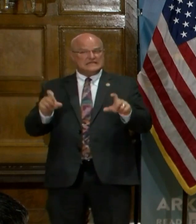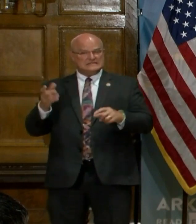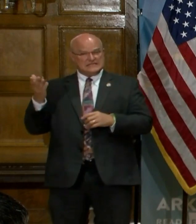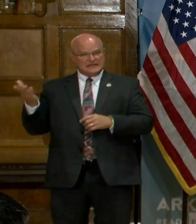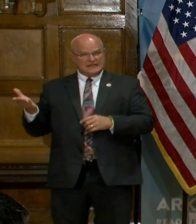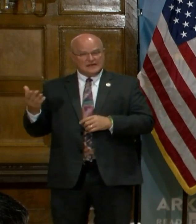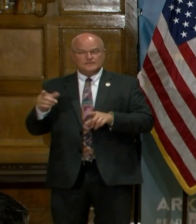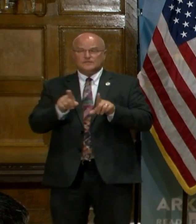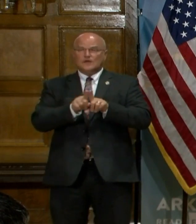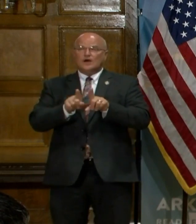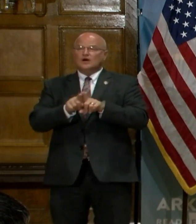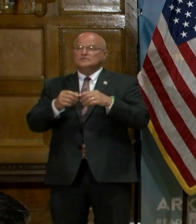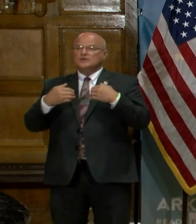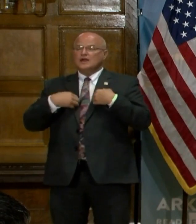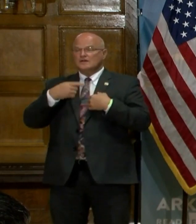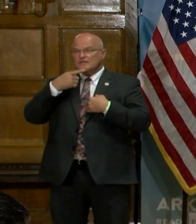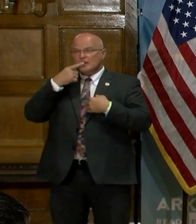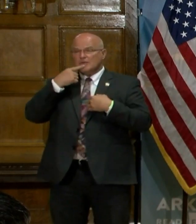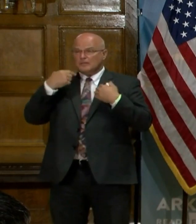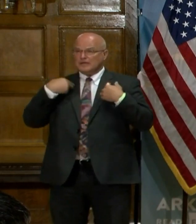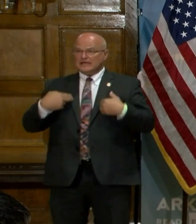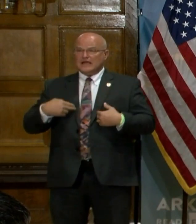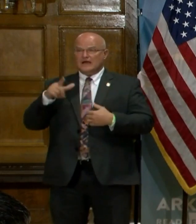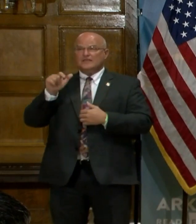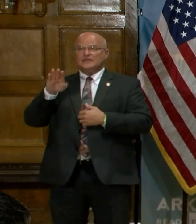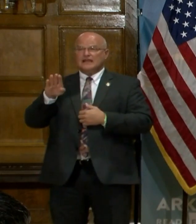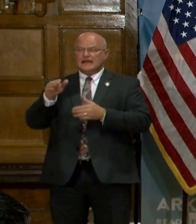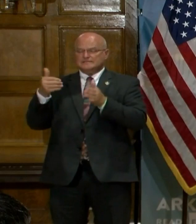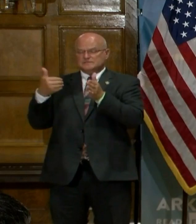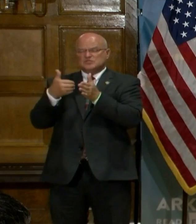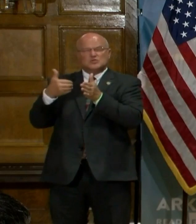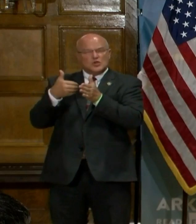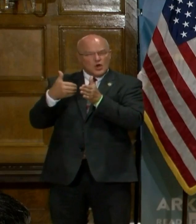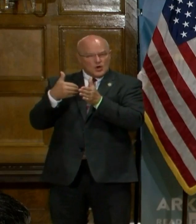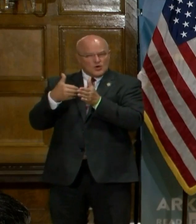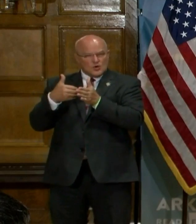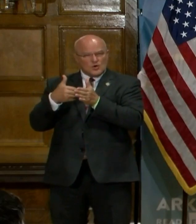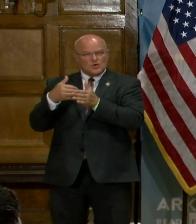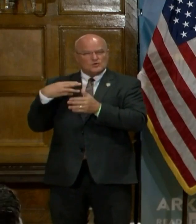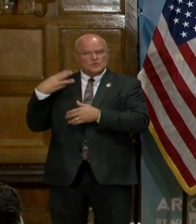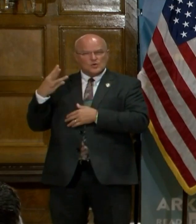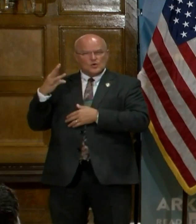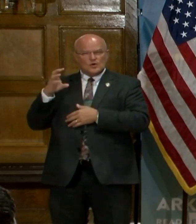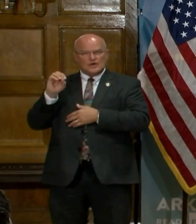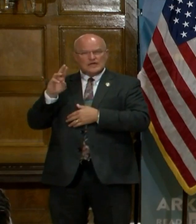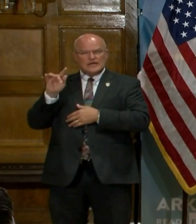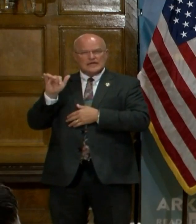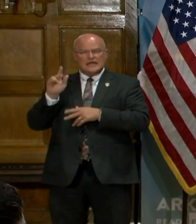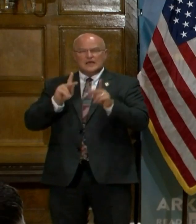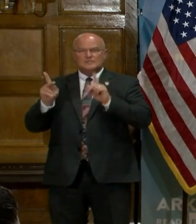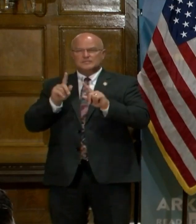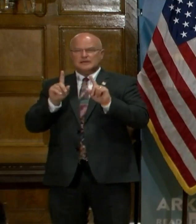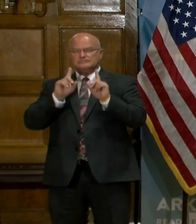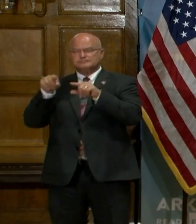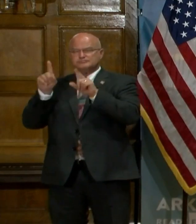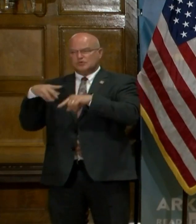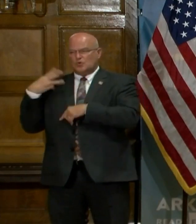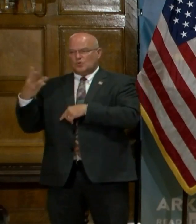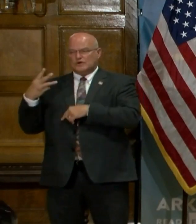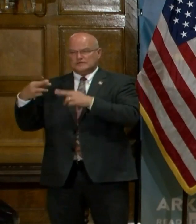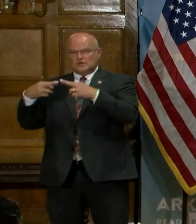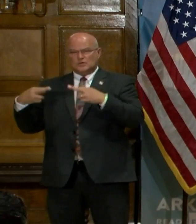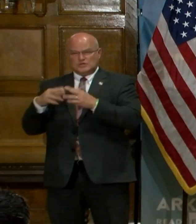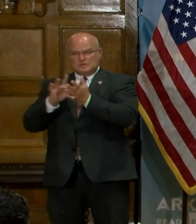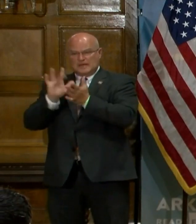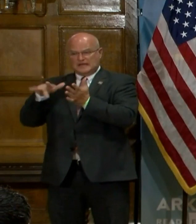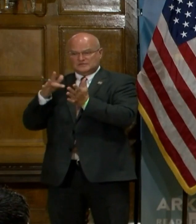there. We also have our public health lab that is nearby there, and so everybody seems to be going to Washington Regional Medical